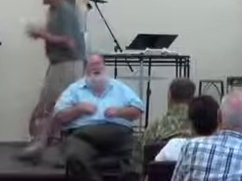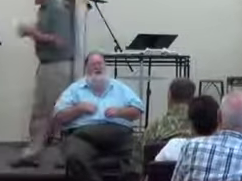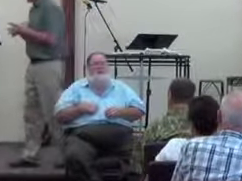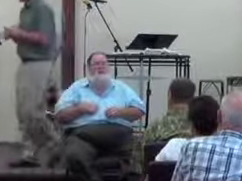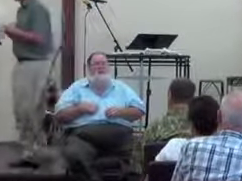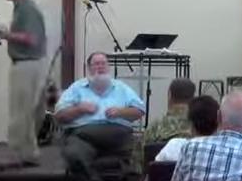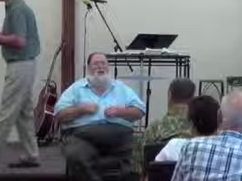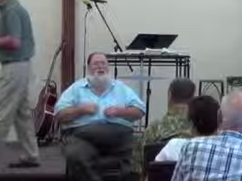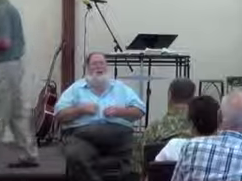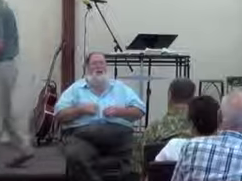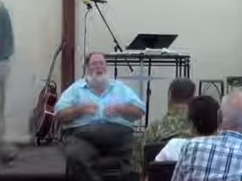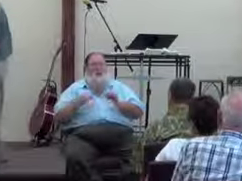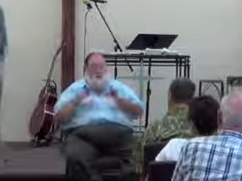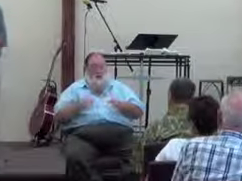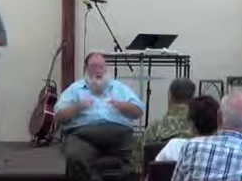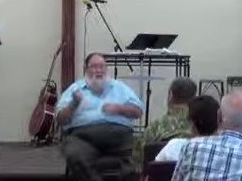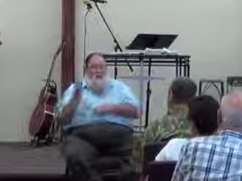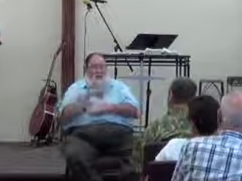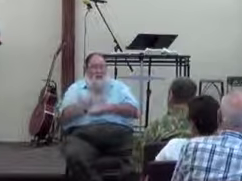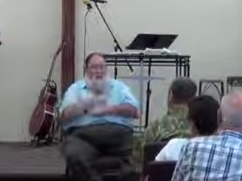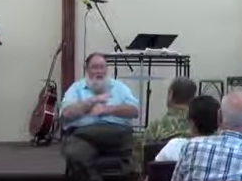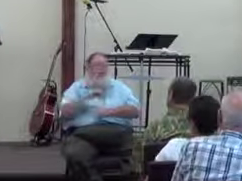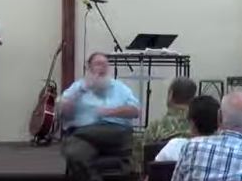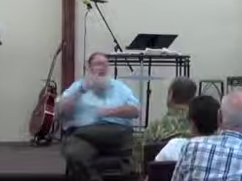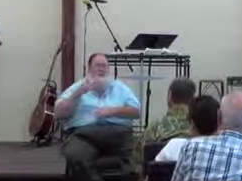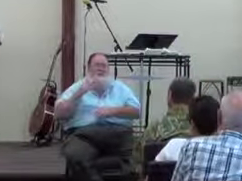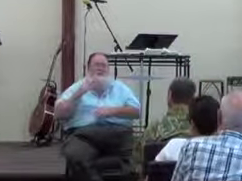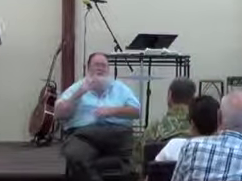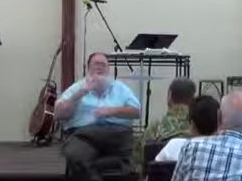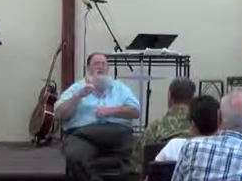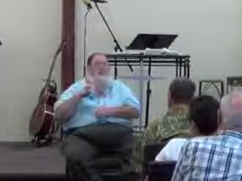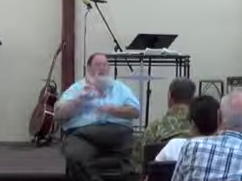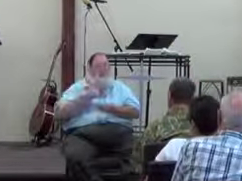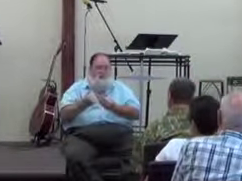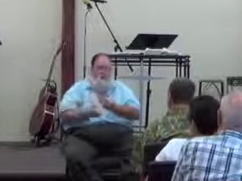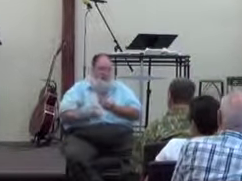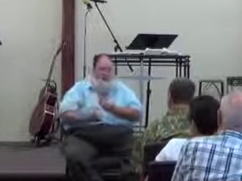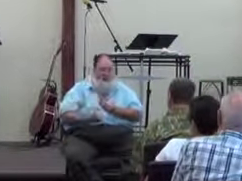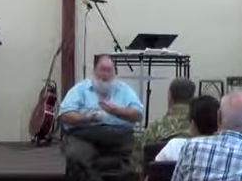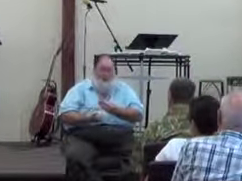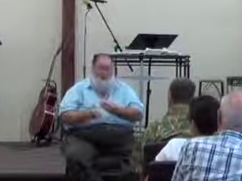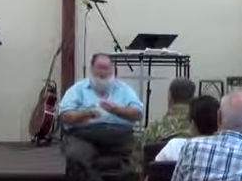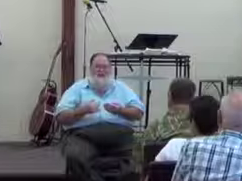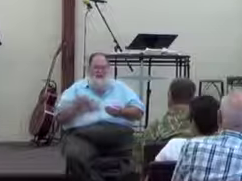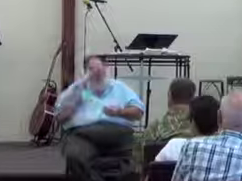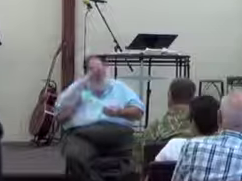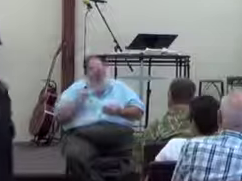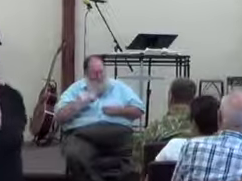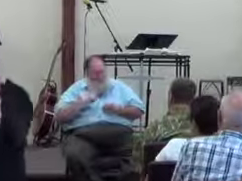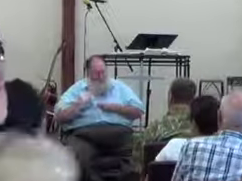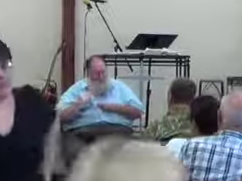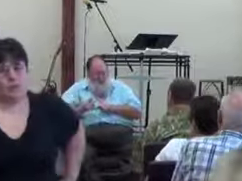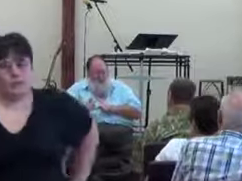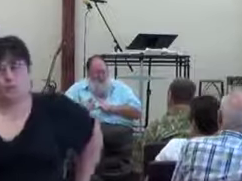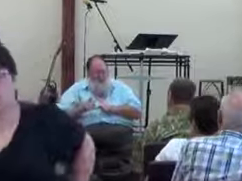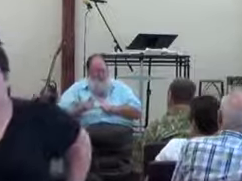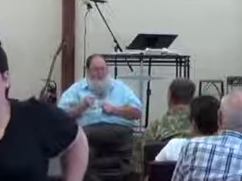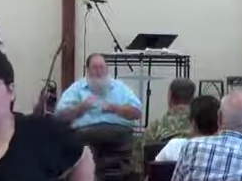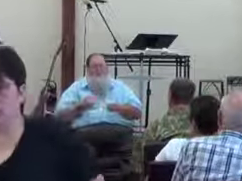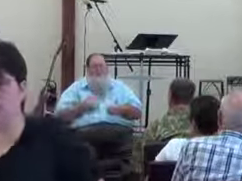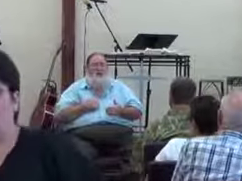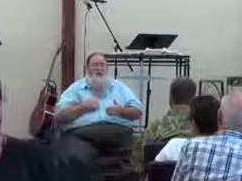that. And I didn't know which direction I was going to go. I didn't know if I was going to, there's so many different directions I could go. But everything I led